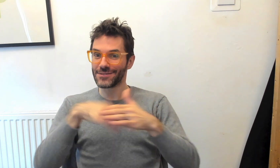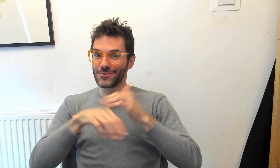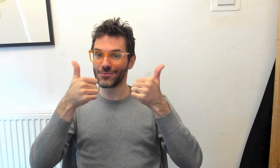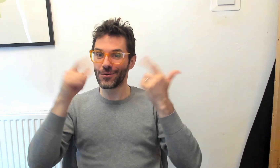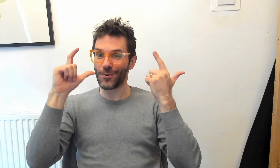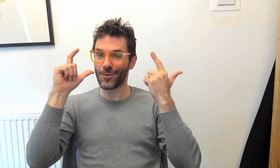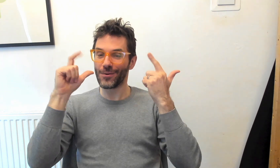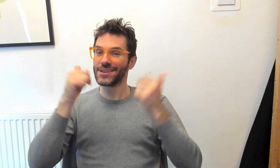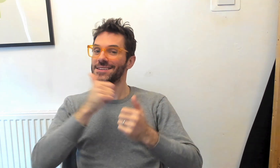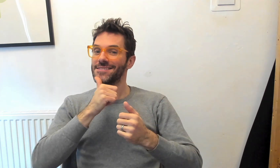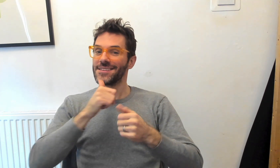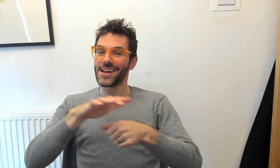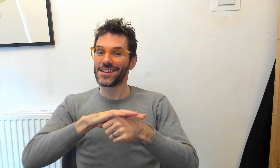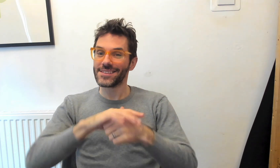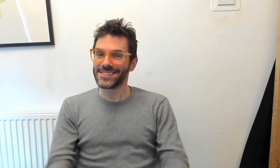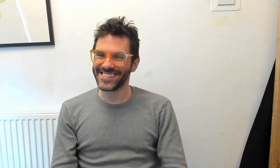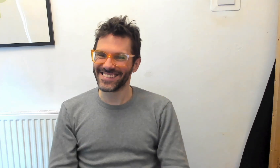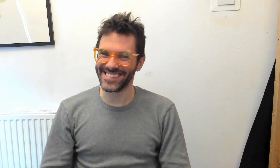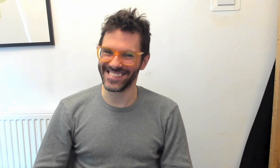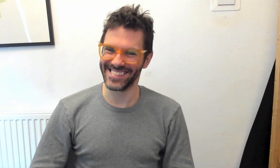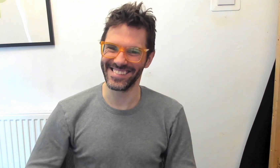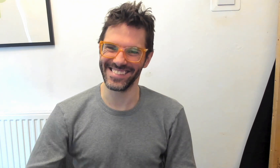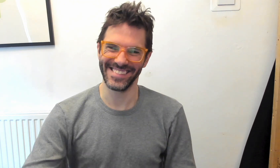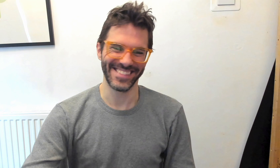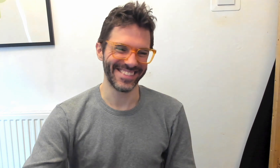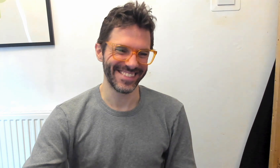models in really cool use cases.